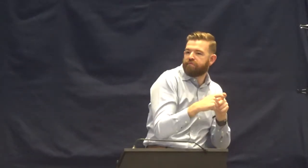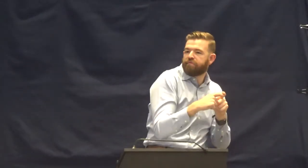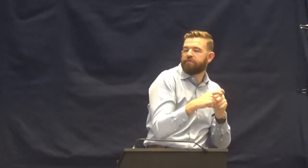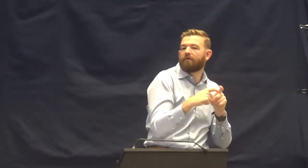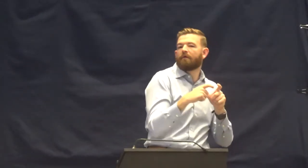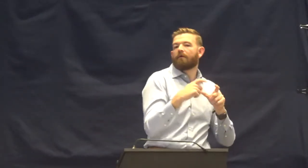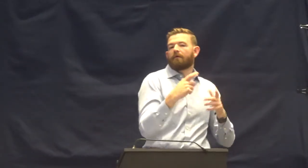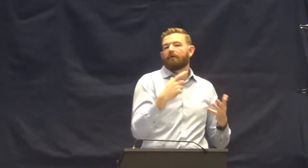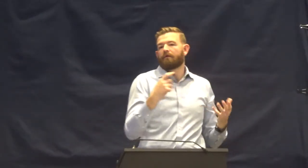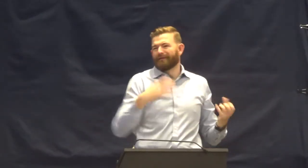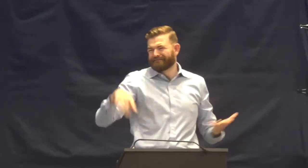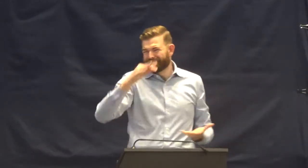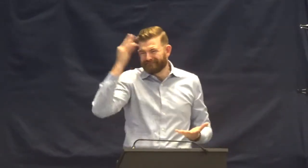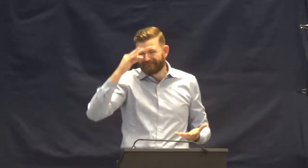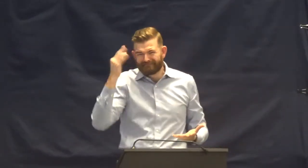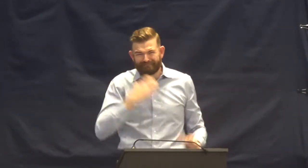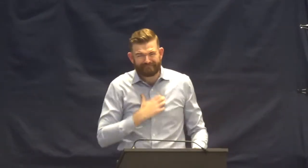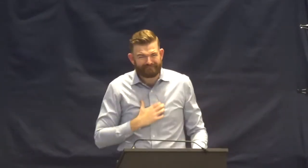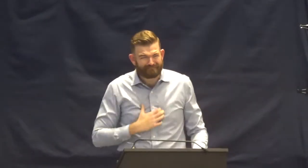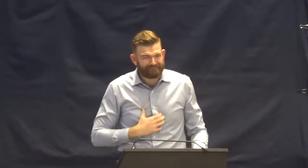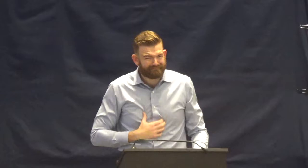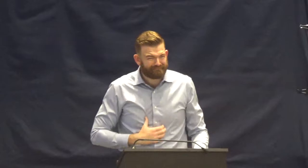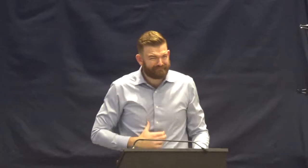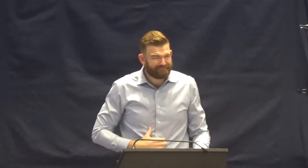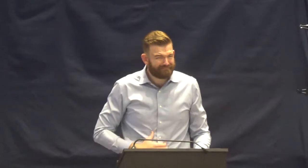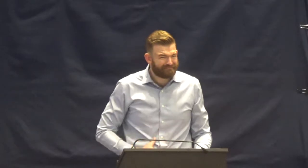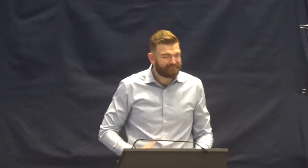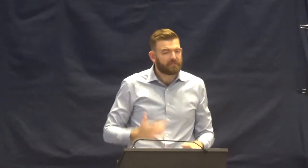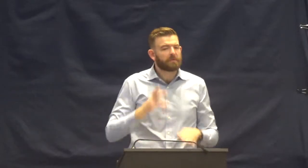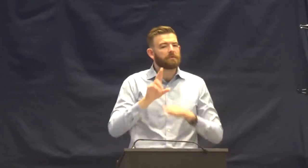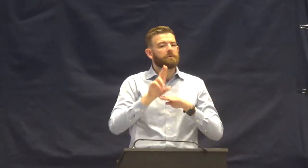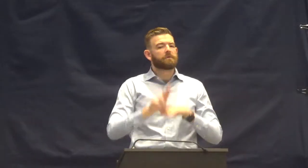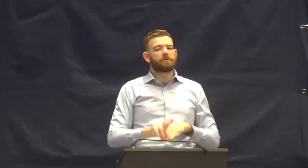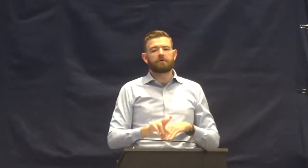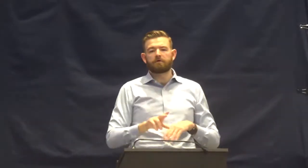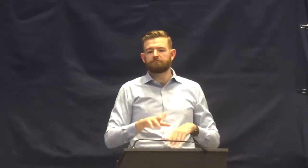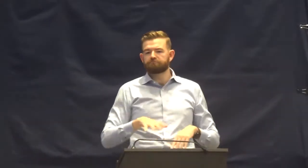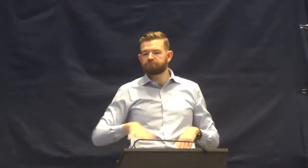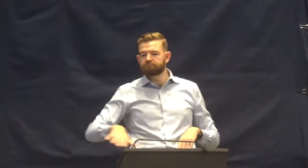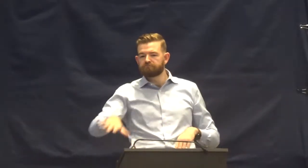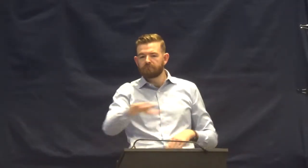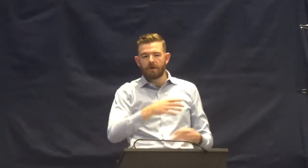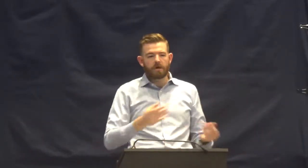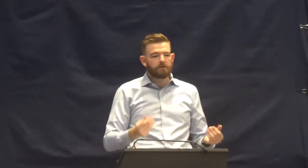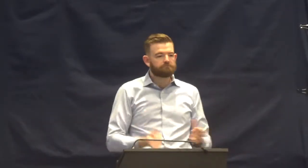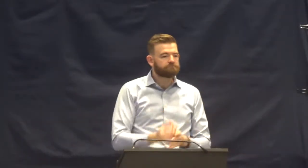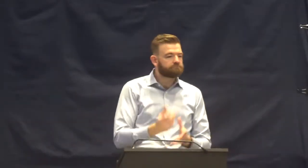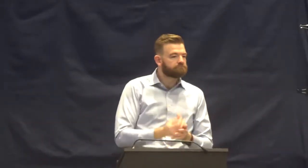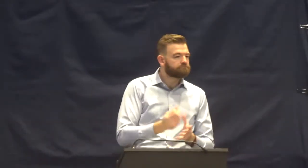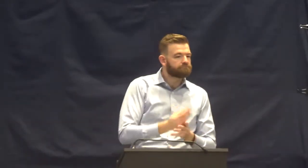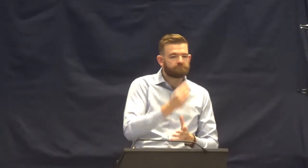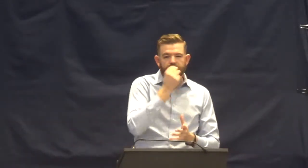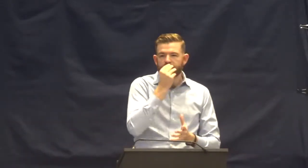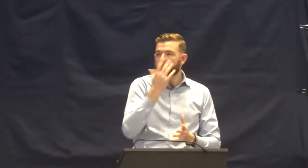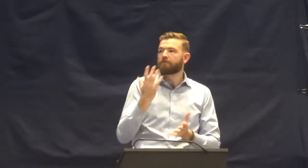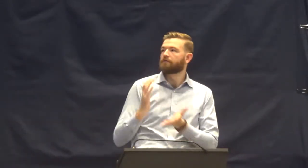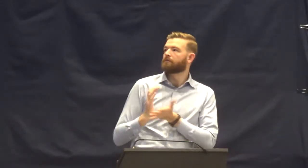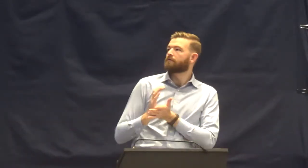forcing them to be moved away from their land into smaller, separated colonies.